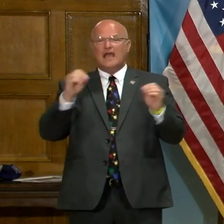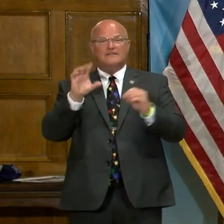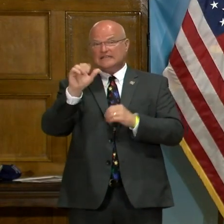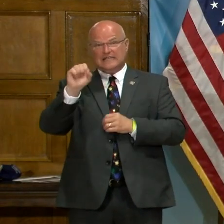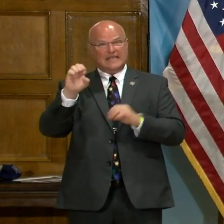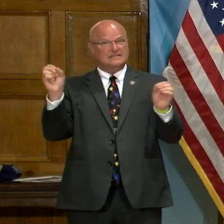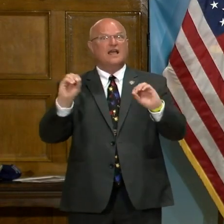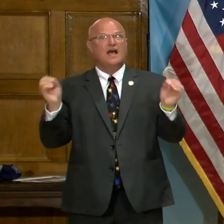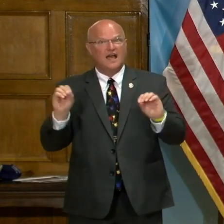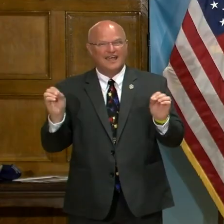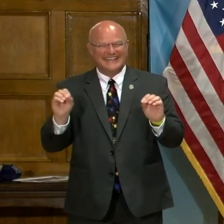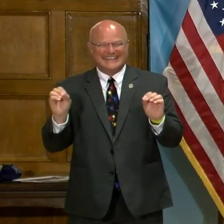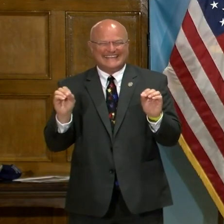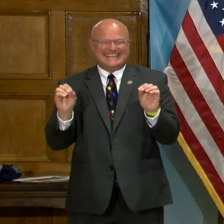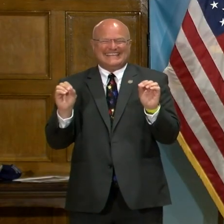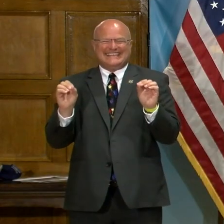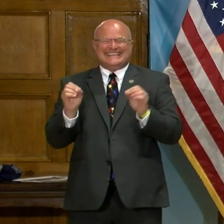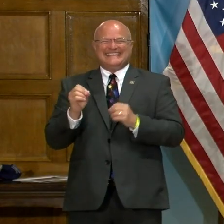any cases.